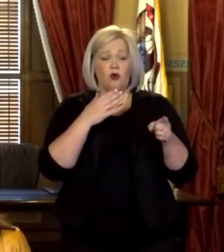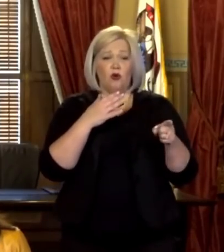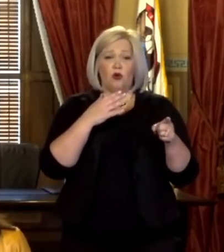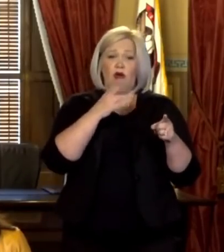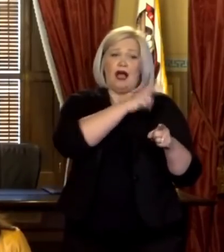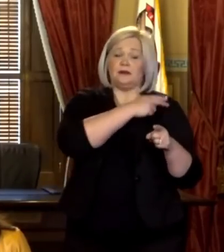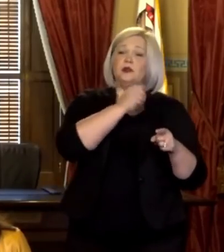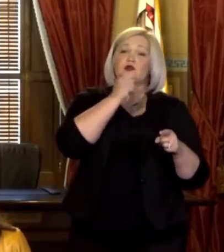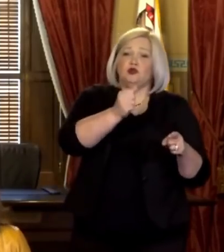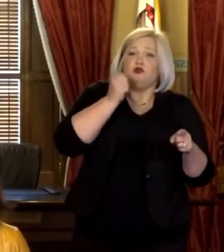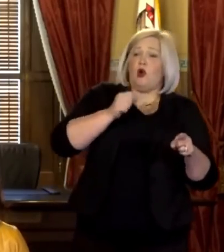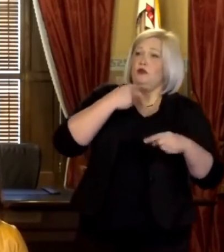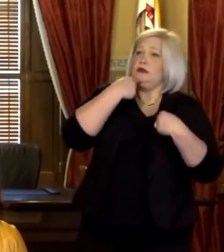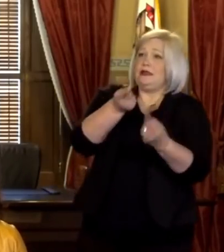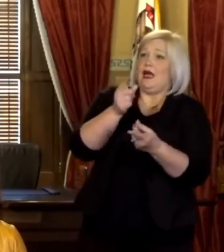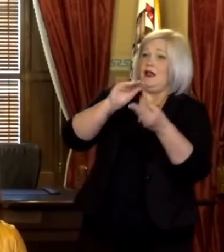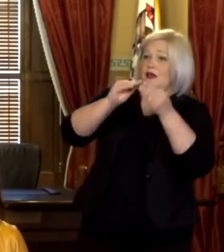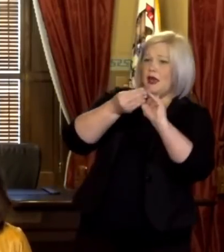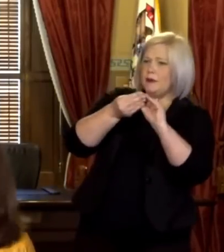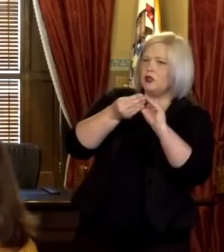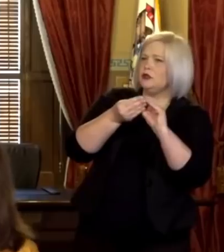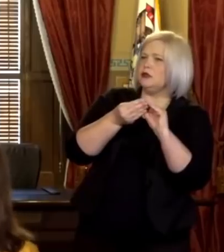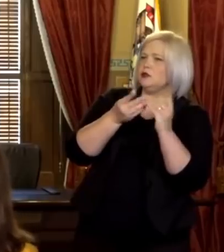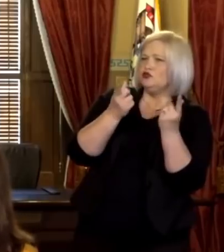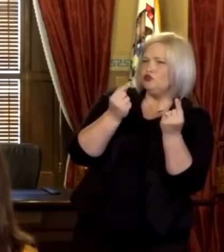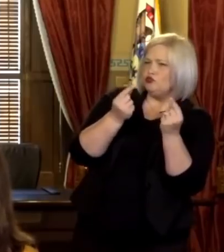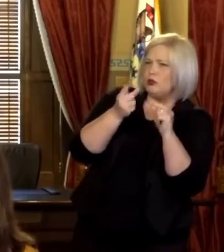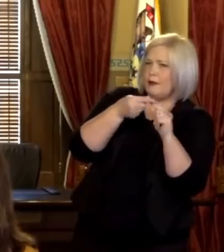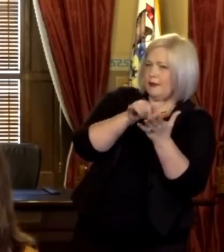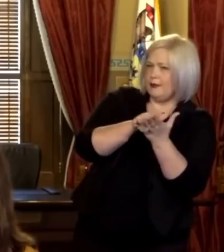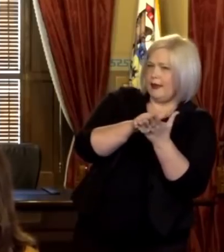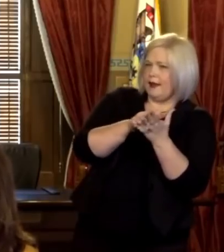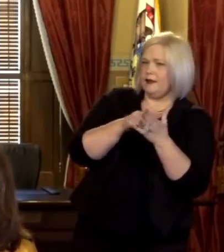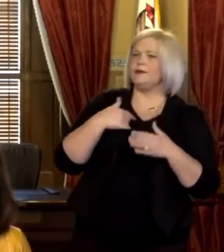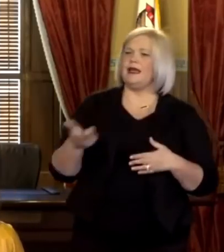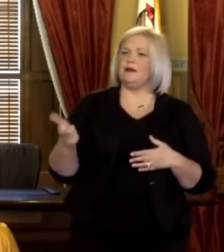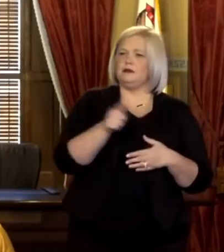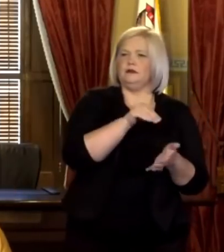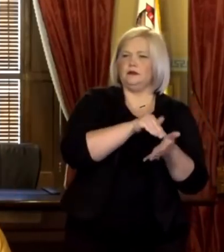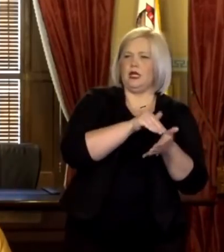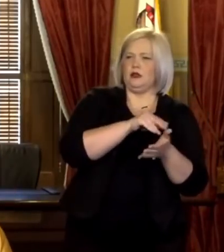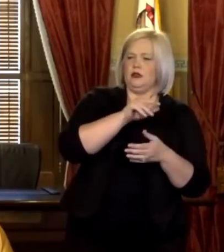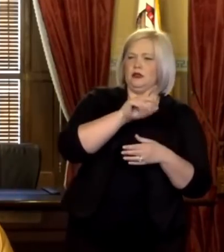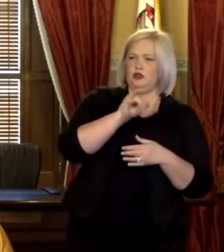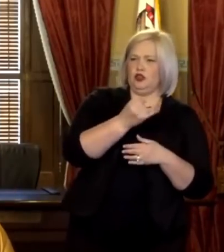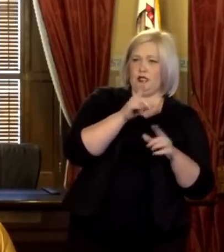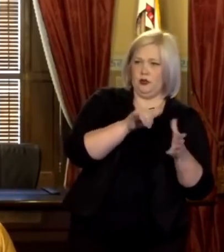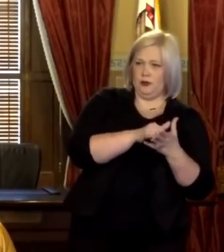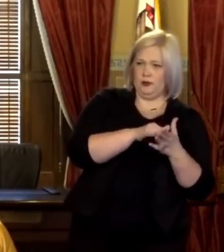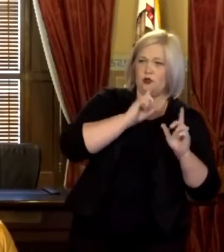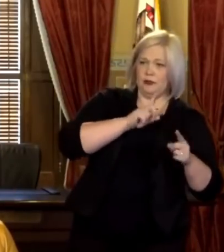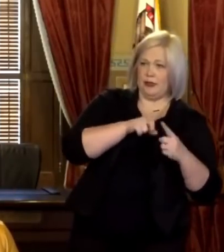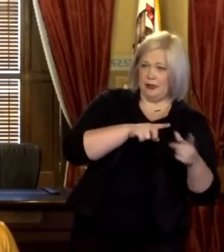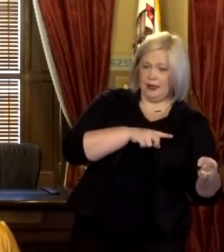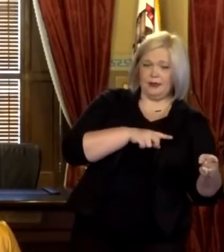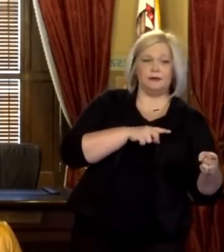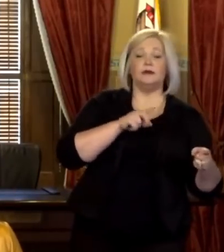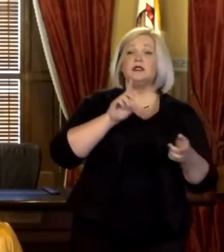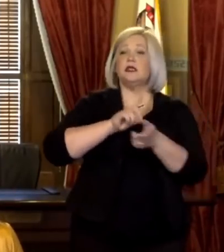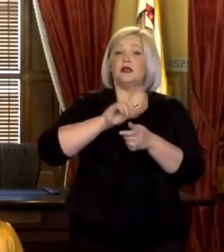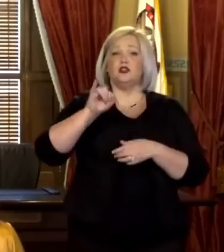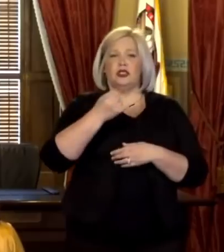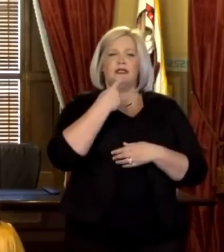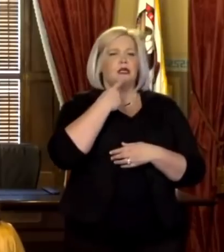don't comply? I'm going to ask Dr. J to step in as the Chief Medical Executive. So you're absolutely right. We want to be